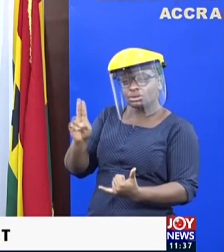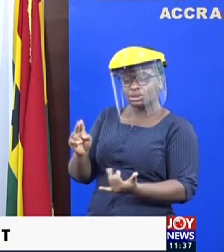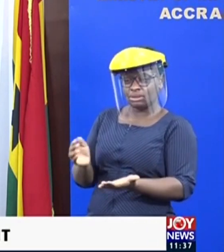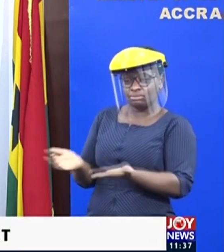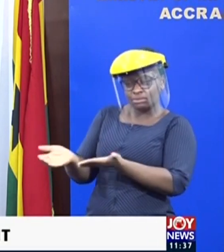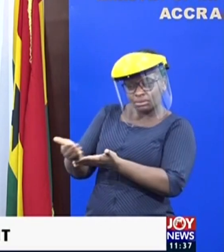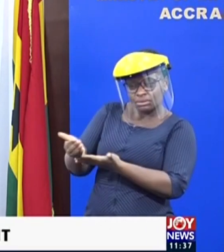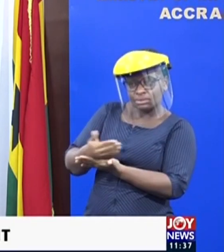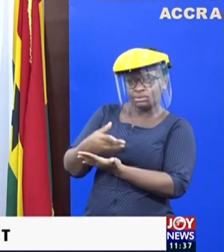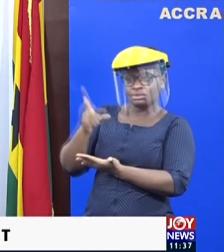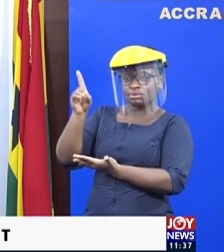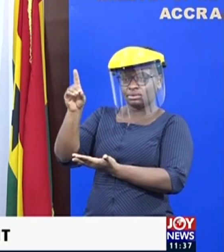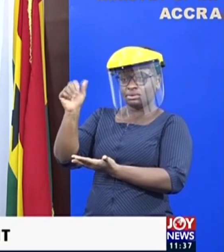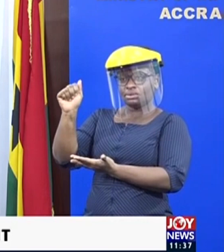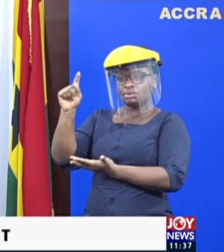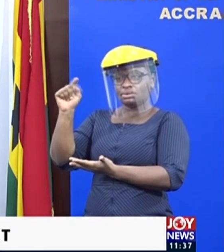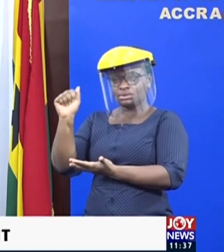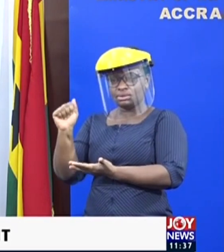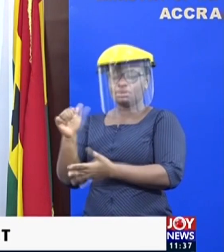data on that.